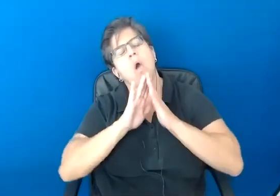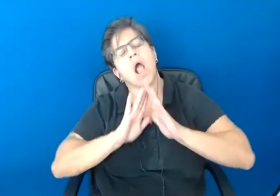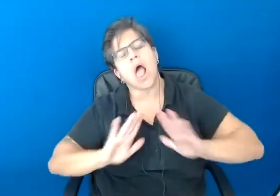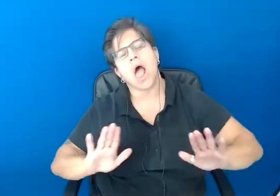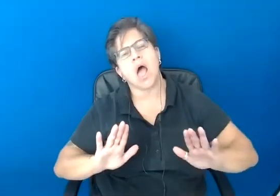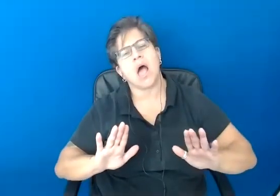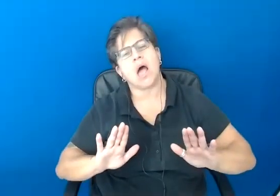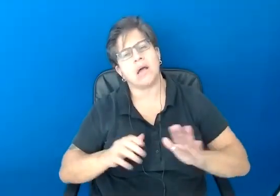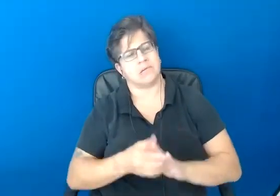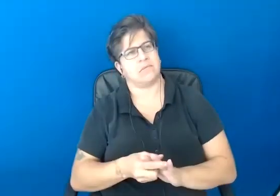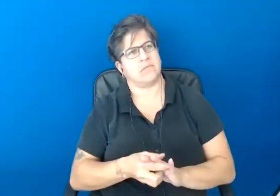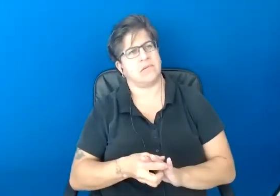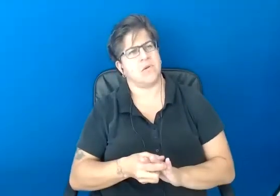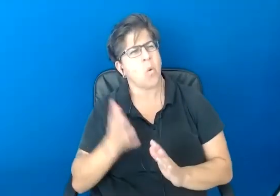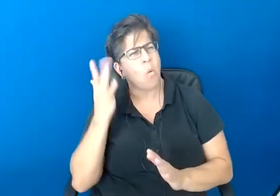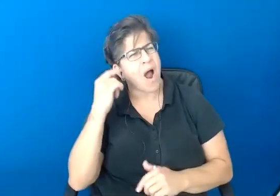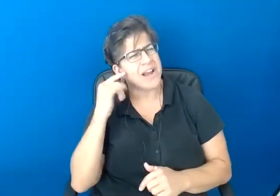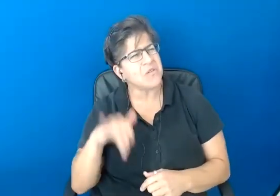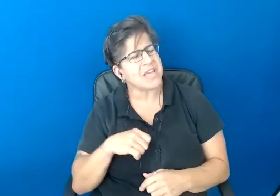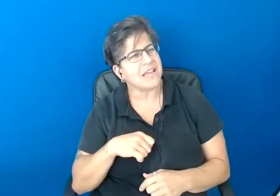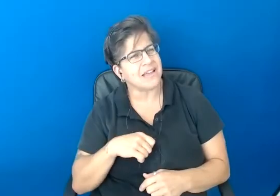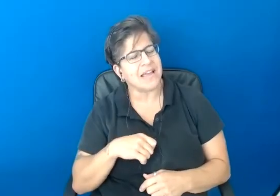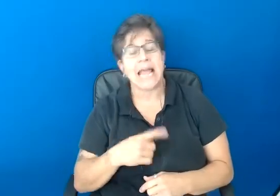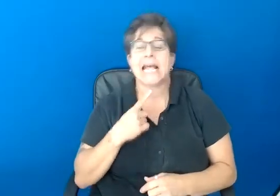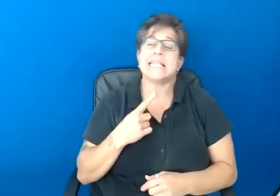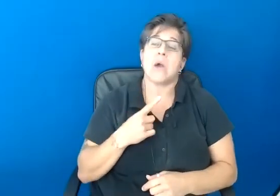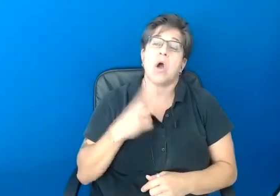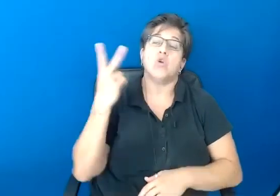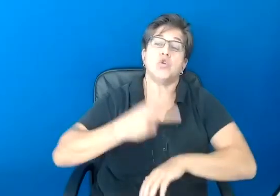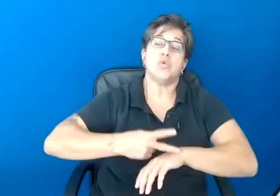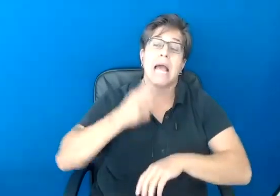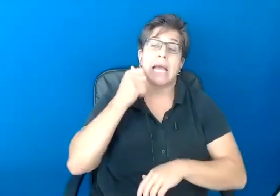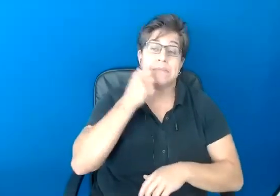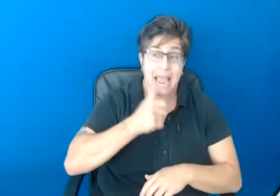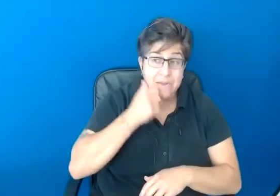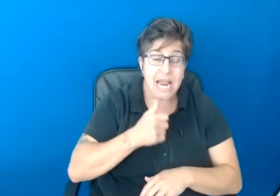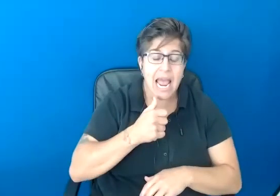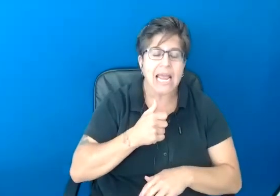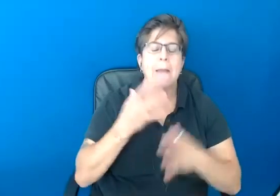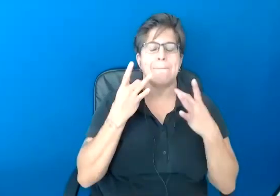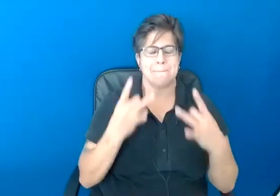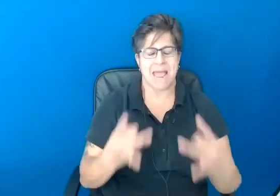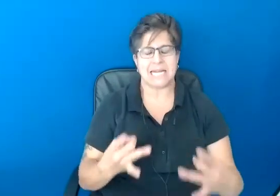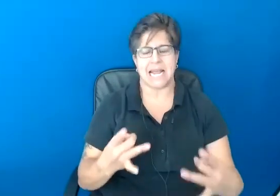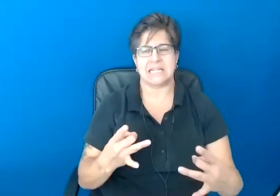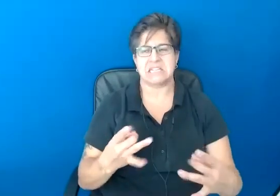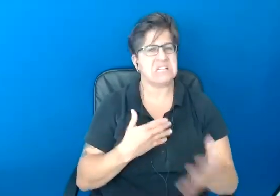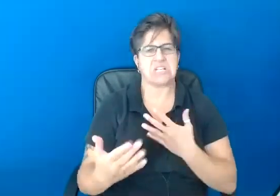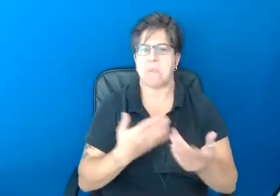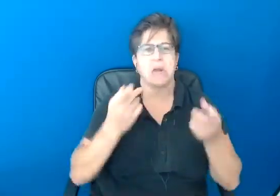it. Makes a huge difference. My meditation makes a huge difference in my life. That's all I know. And early